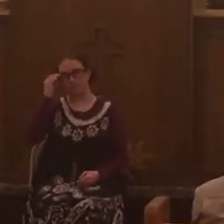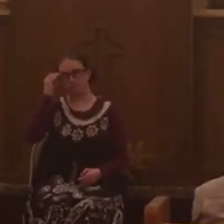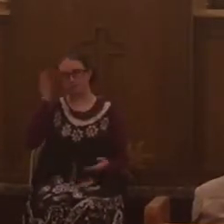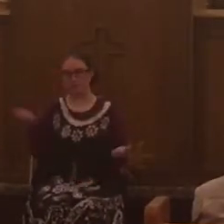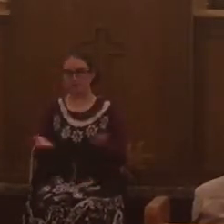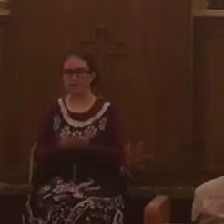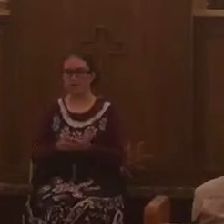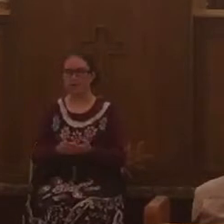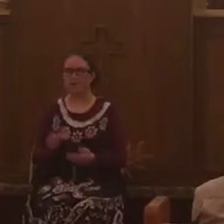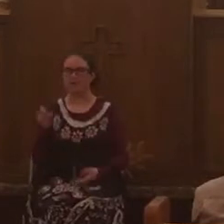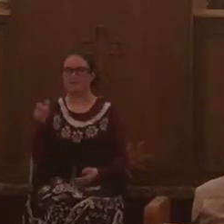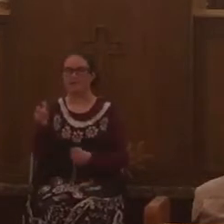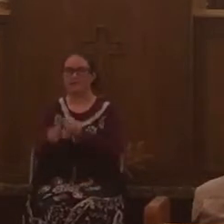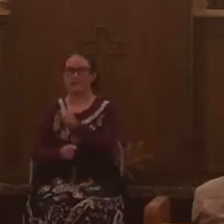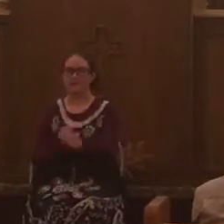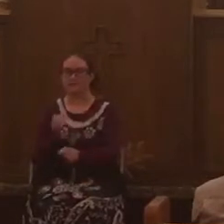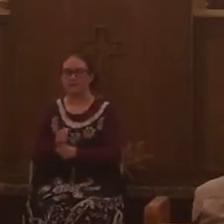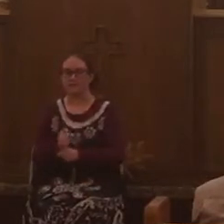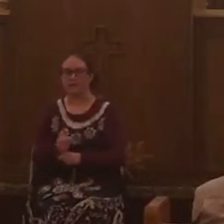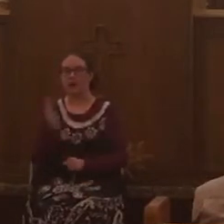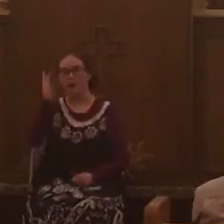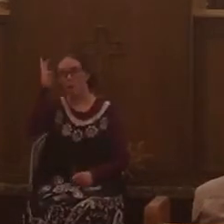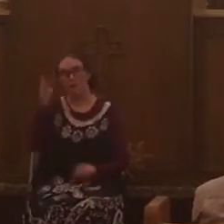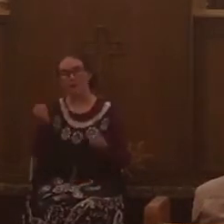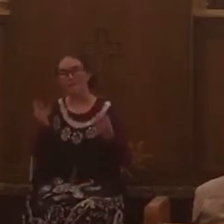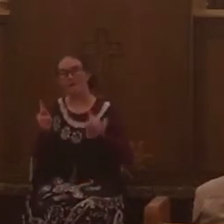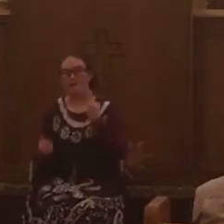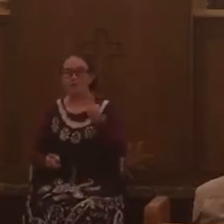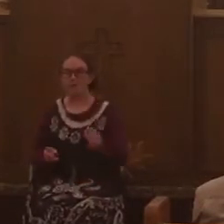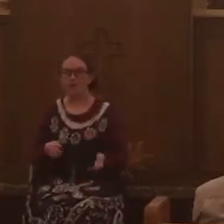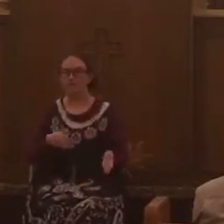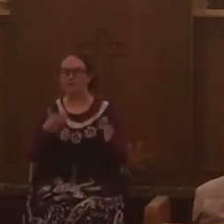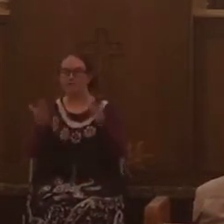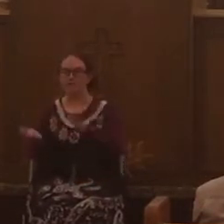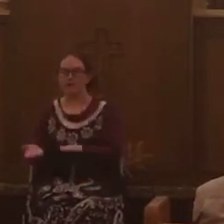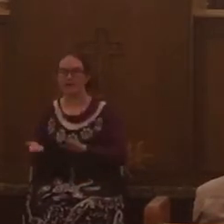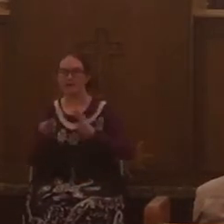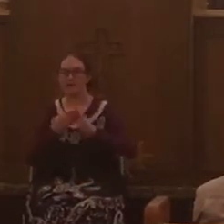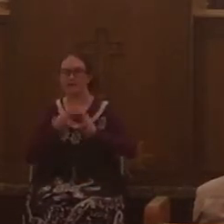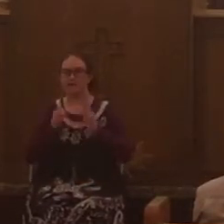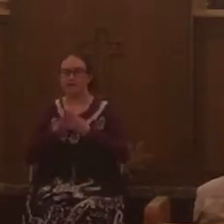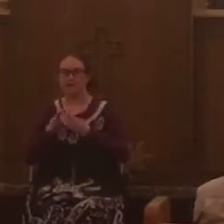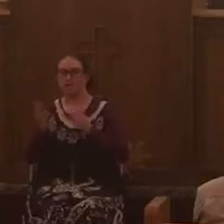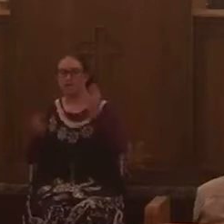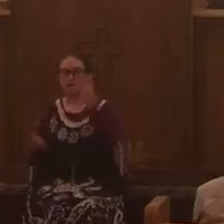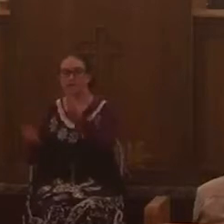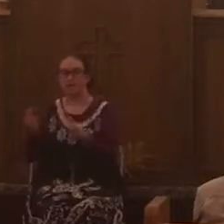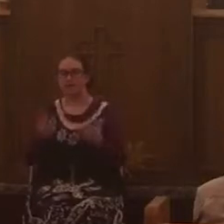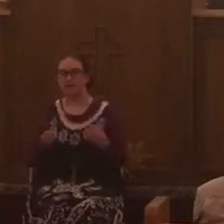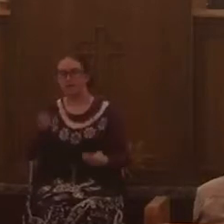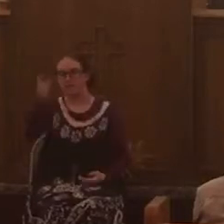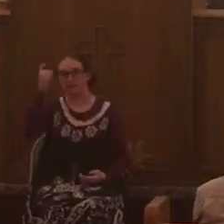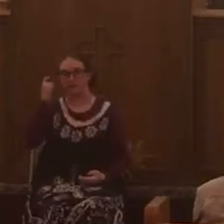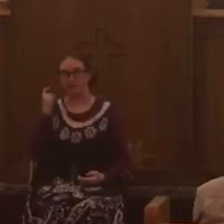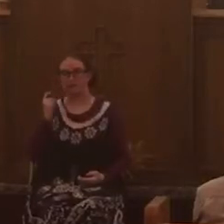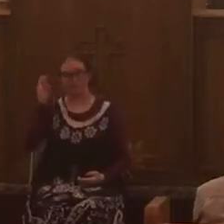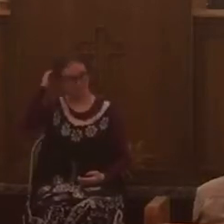us. I was thinking a while back, God brought me a sobering moment. I was riding down the